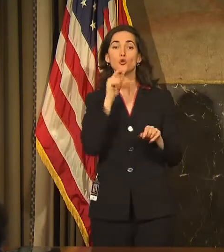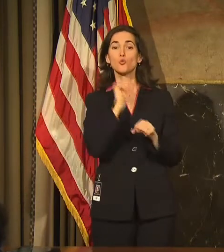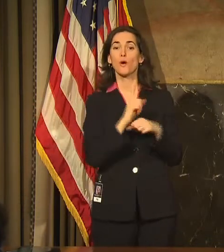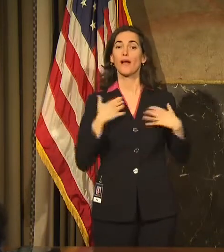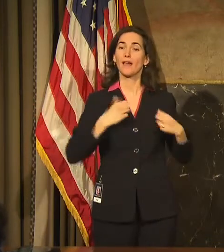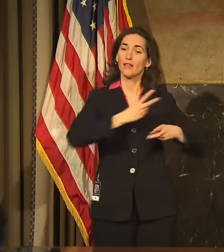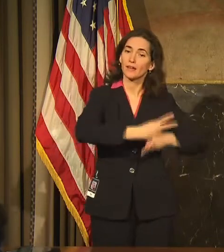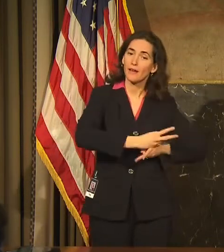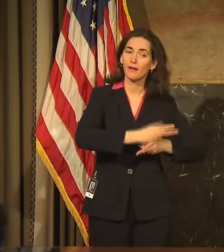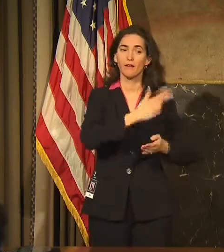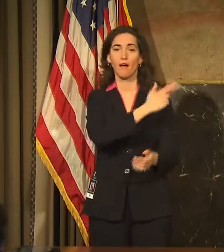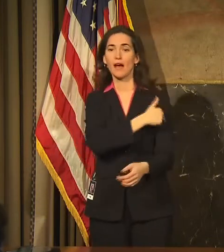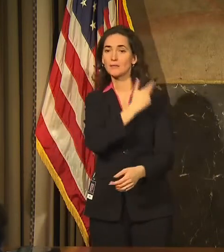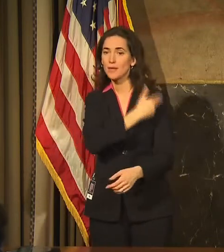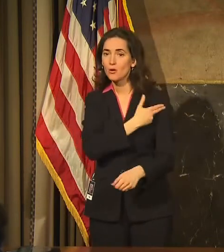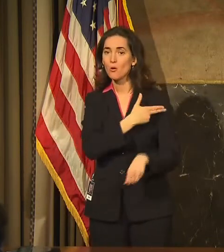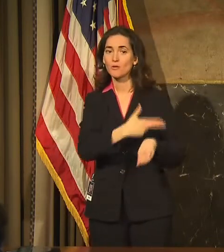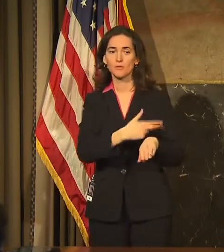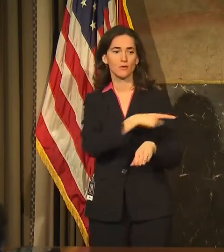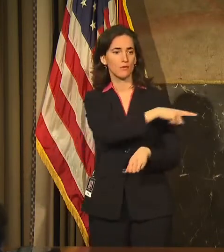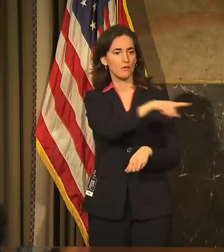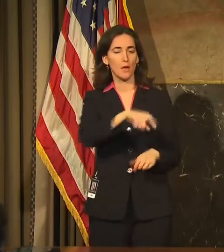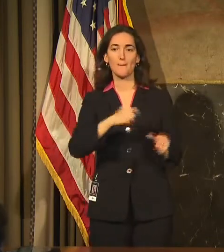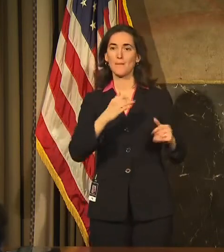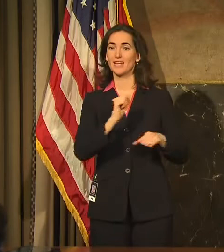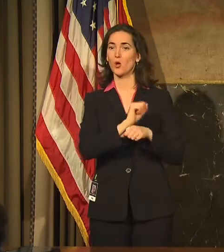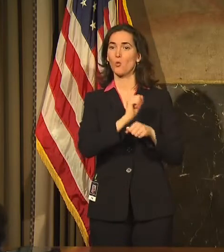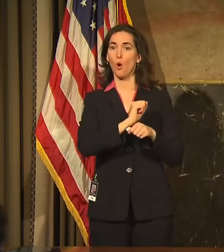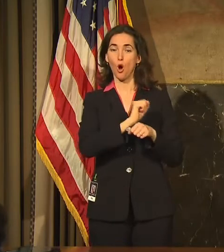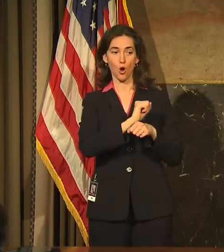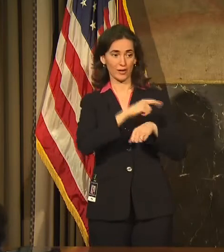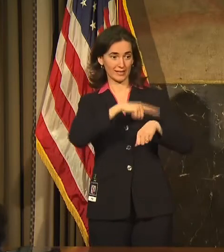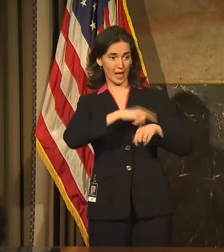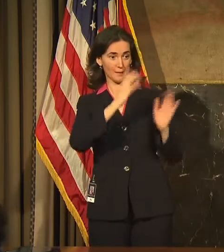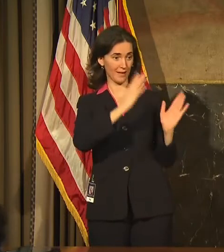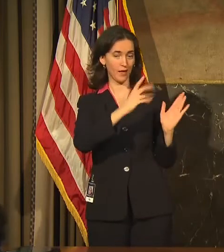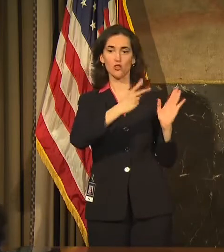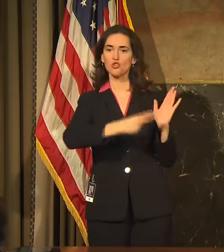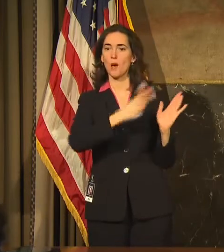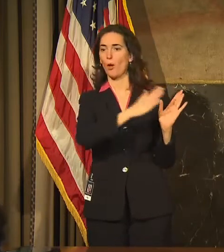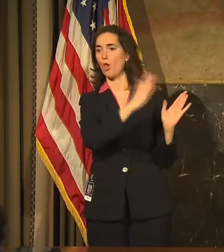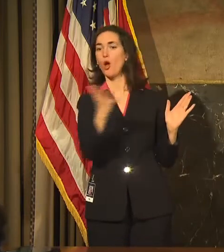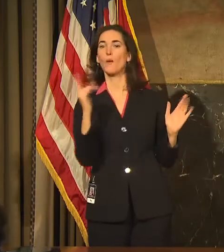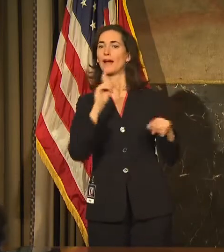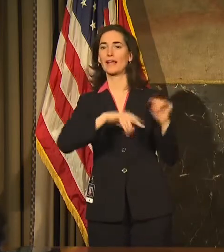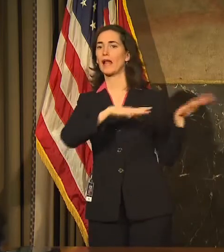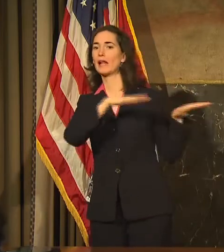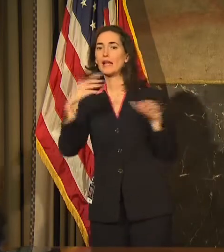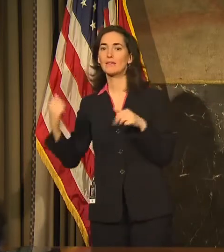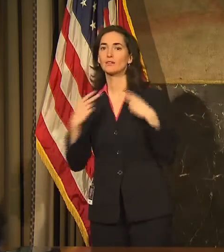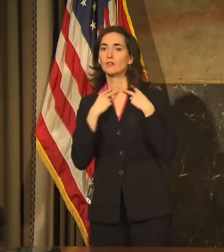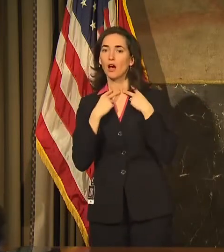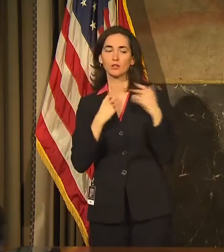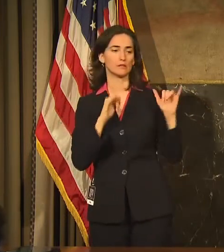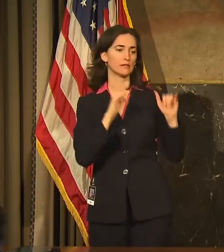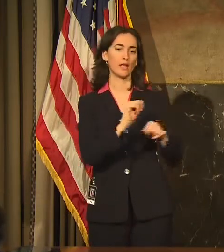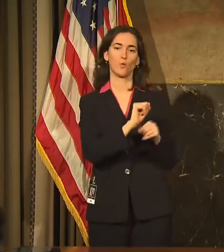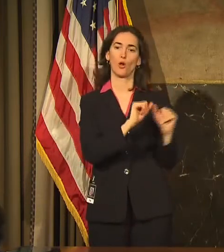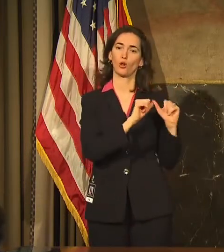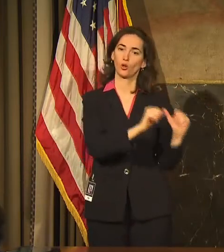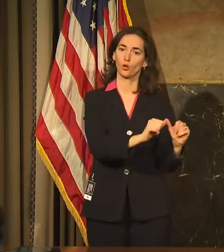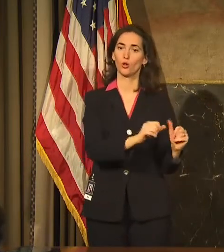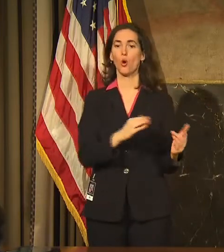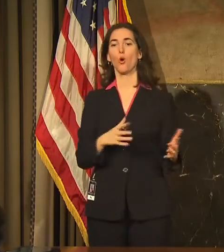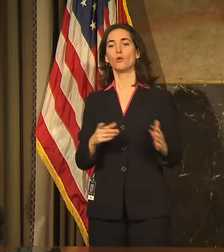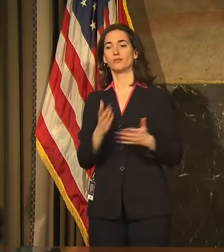in hospitals who, a number of which having to work double or triple shifts because they can't get out, or people that are kind of taking a slow commute in to relieve